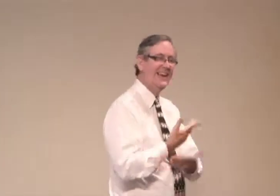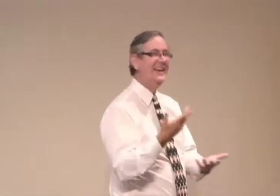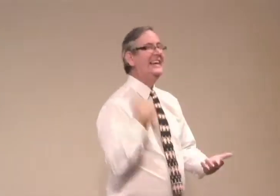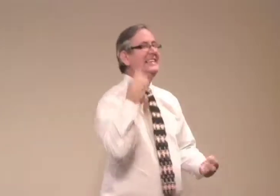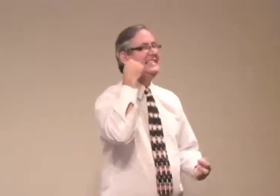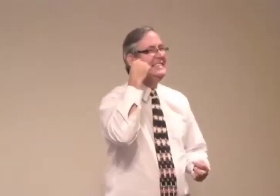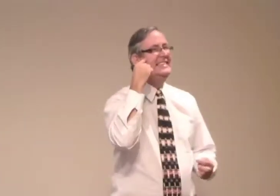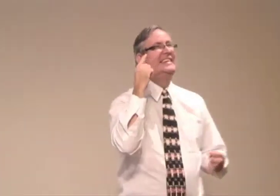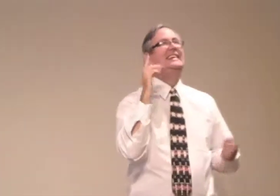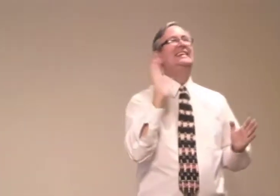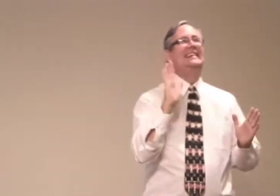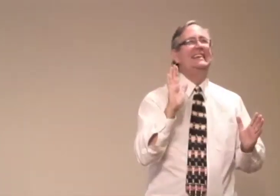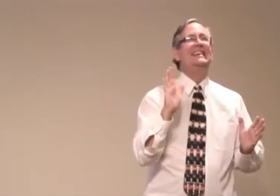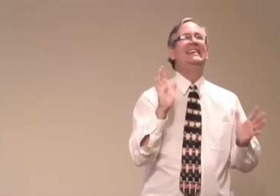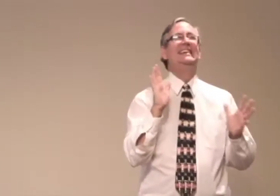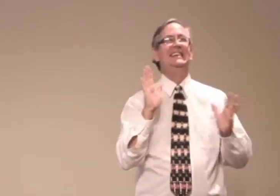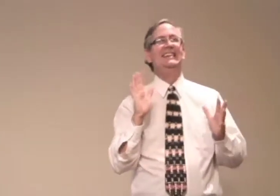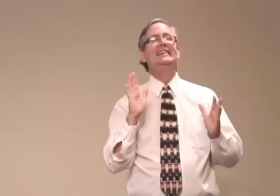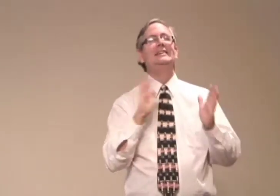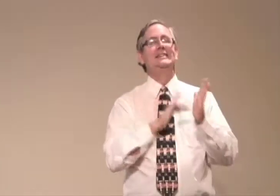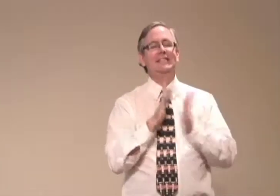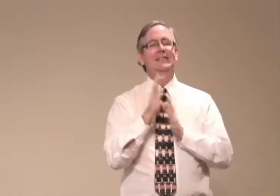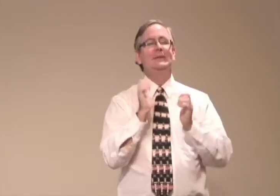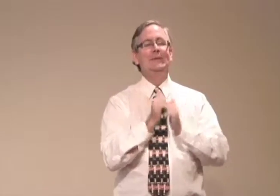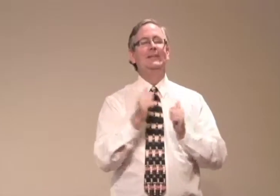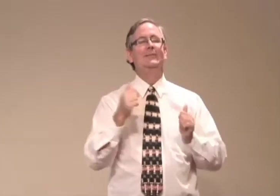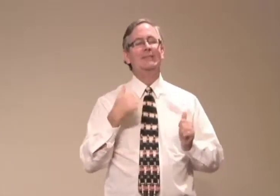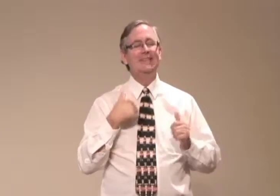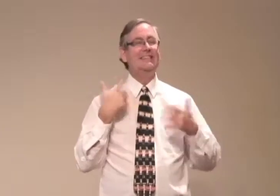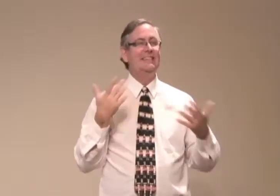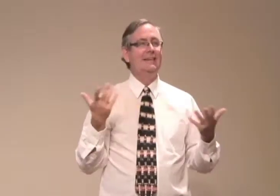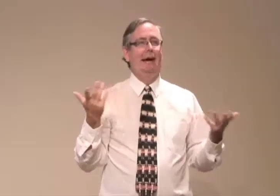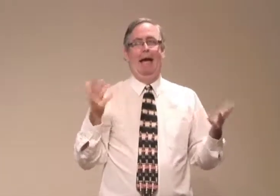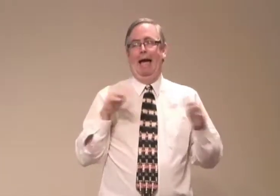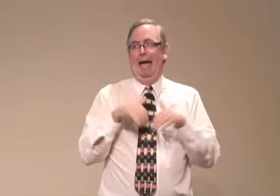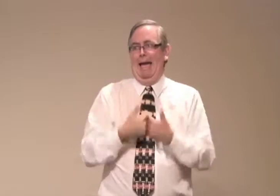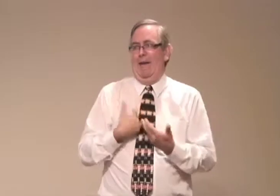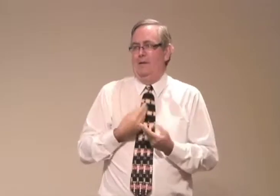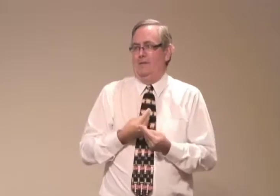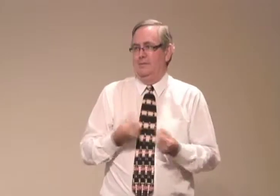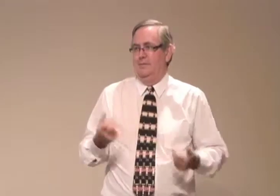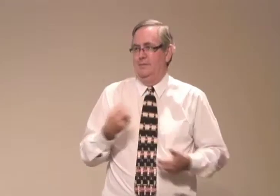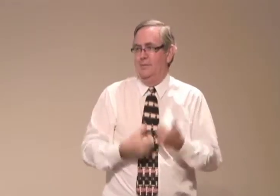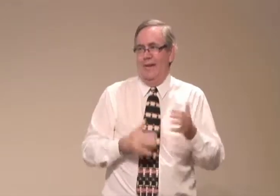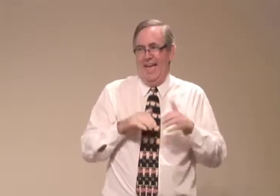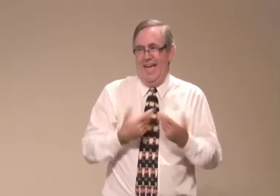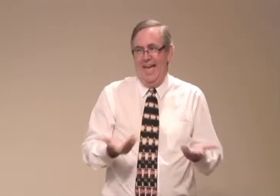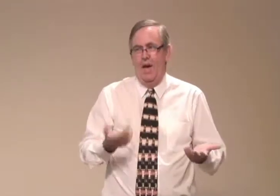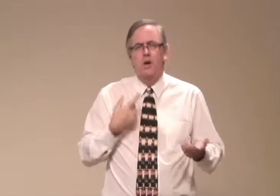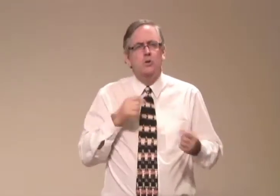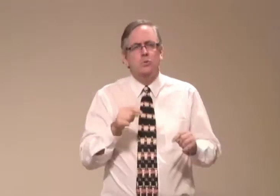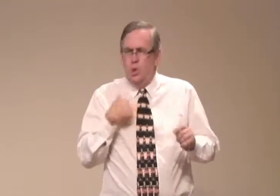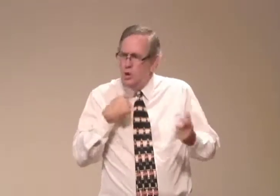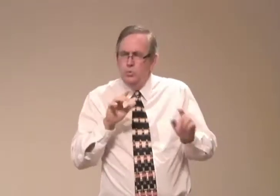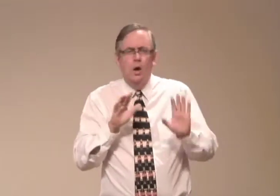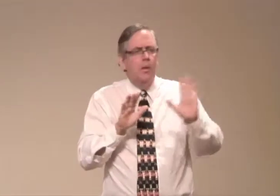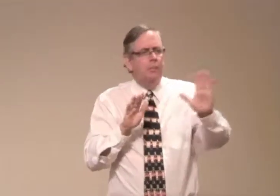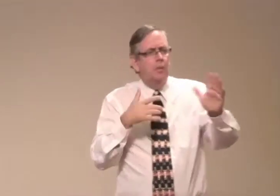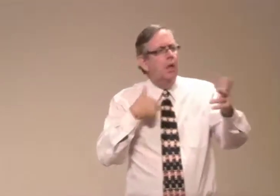I was scared. I was trying to think about what I'm going to do if Jesus is with me. Jesus is with me. How am I going to resolve this?